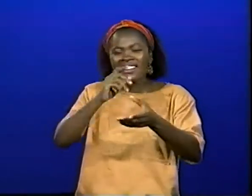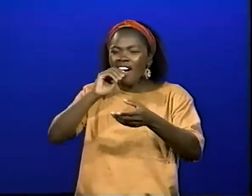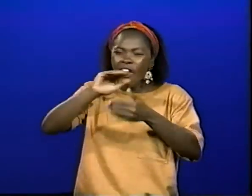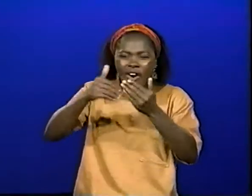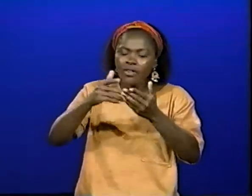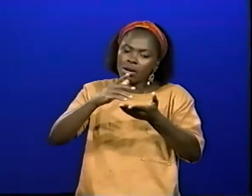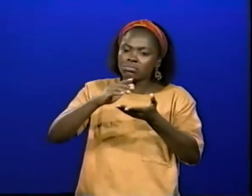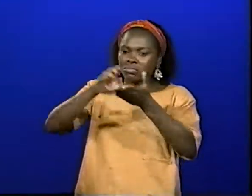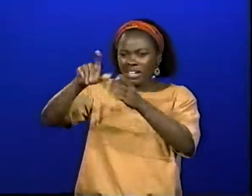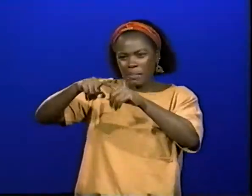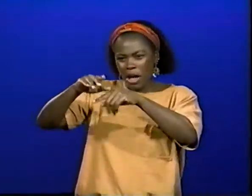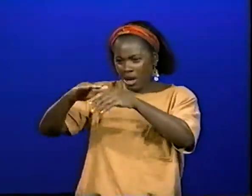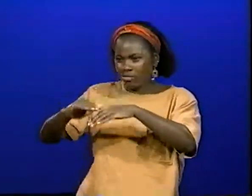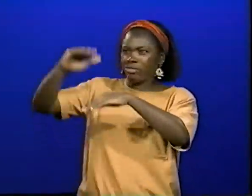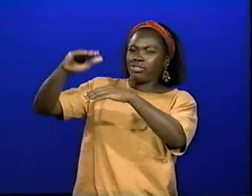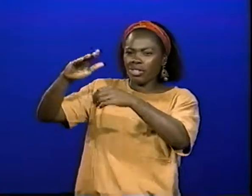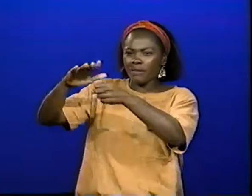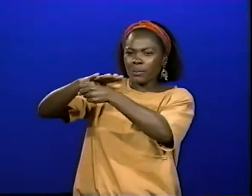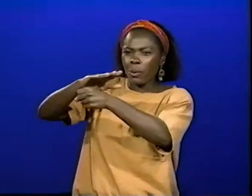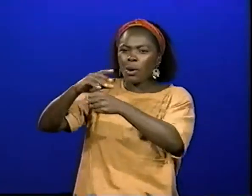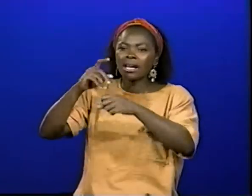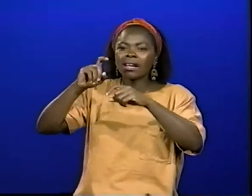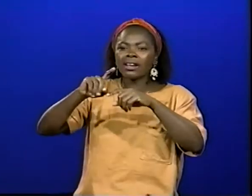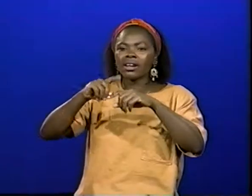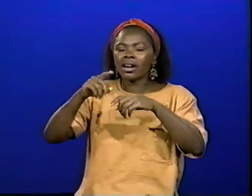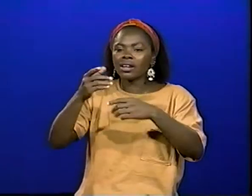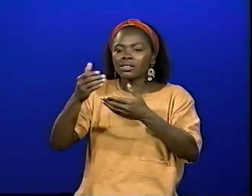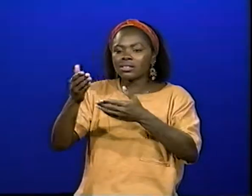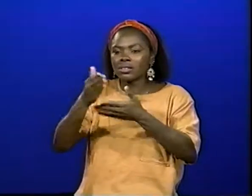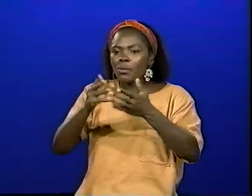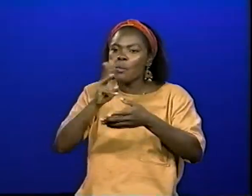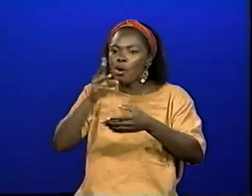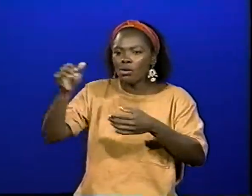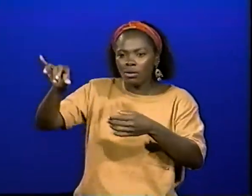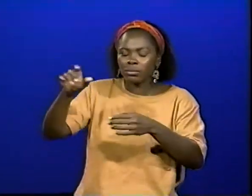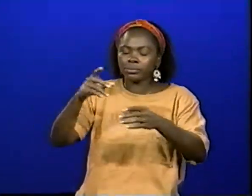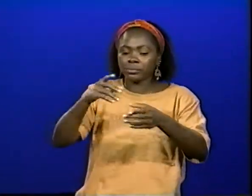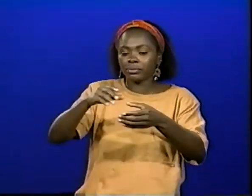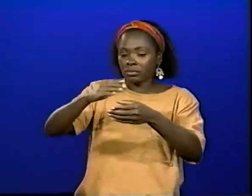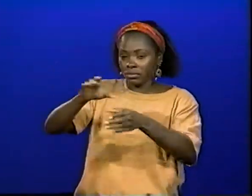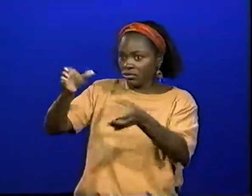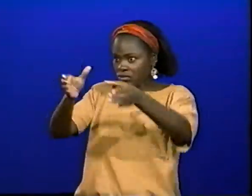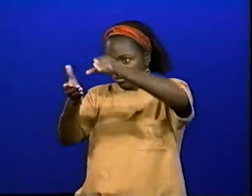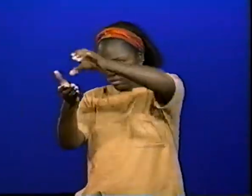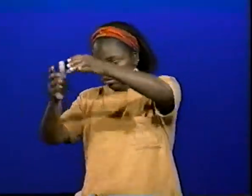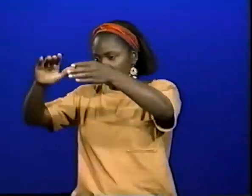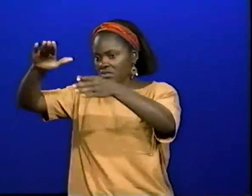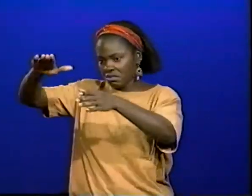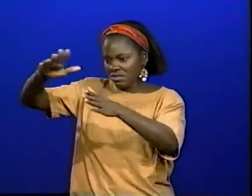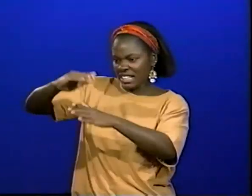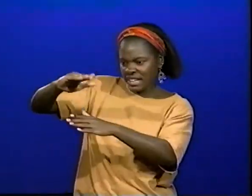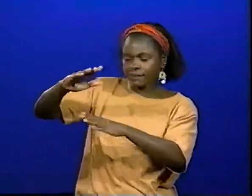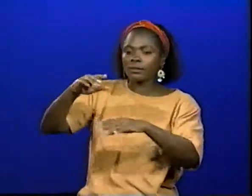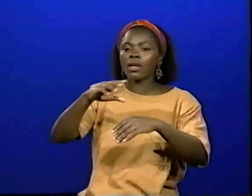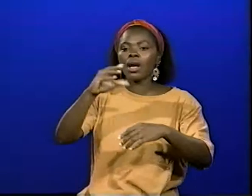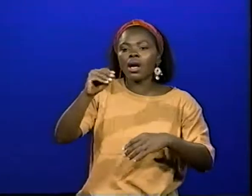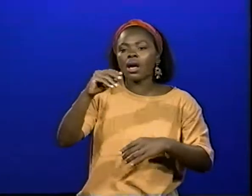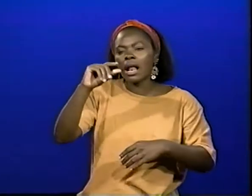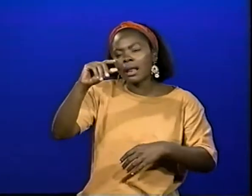Then when you're done, you don't want to use all the carrots. It depends on the size of the blender. You want to add some water to the carrots as well. So fill